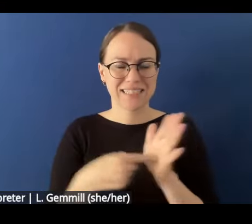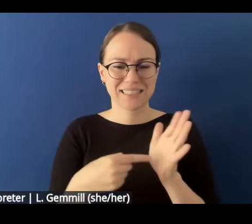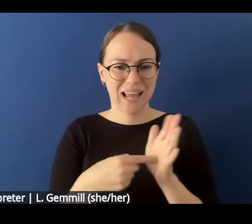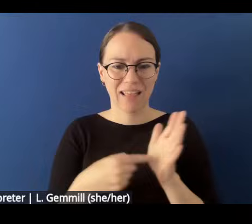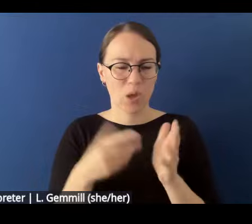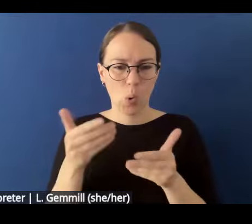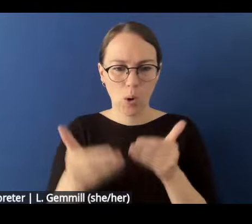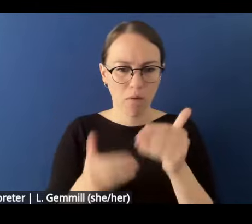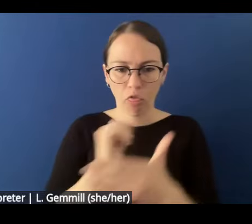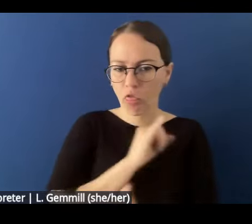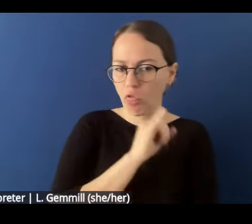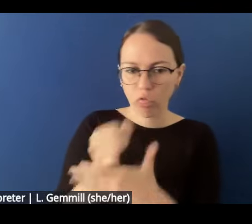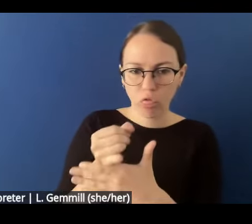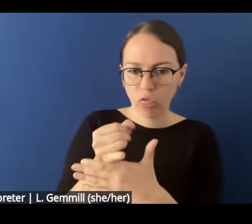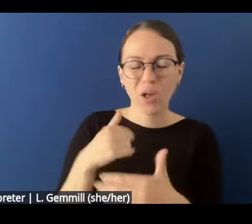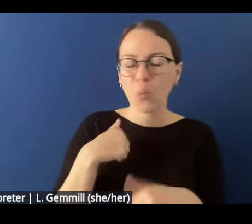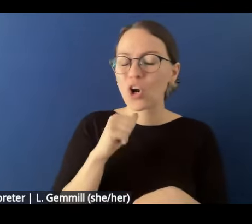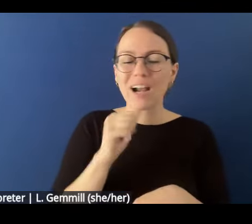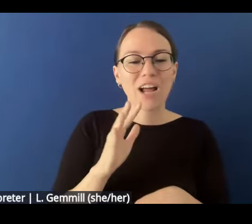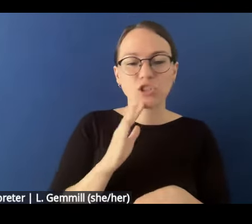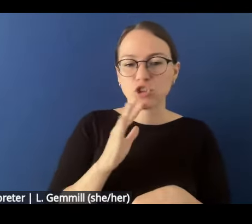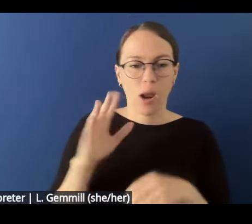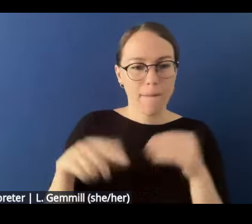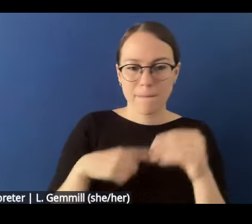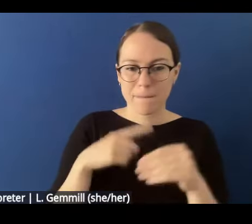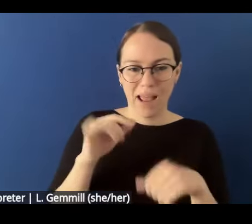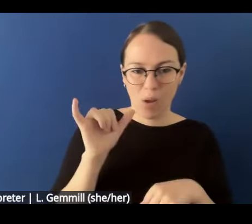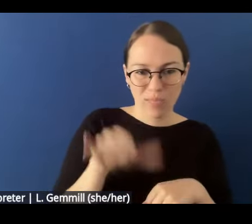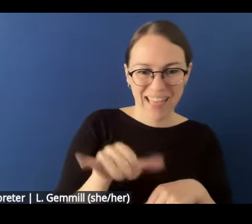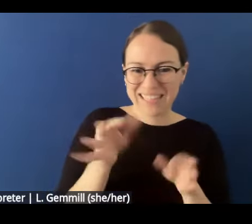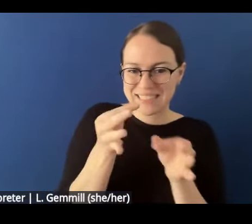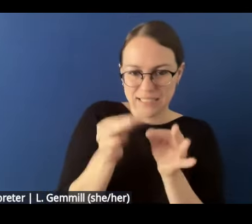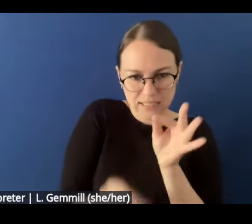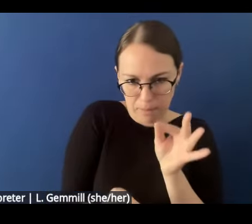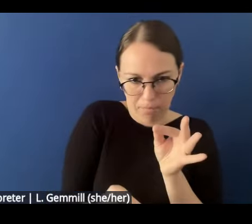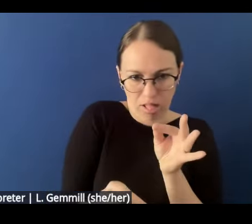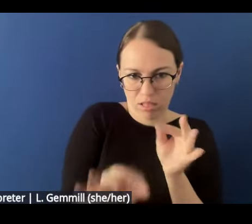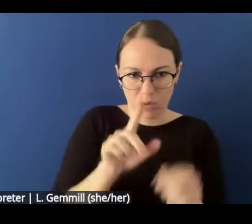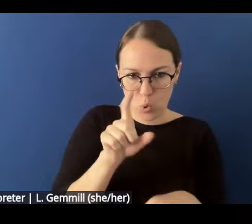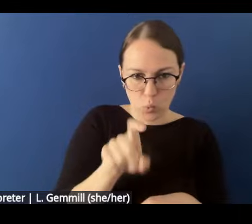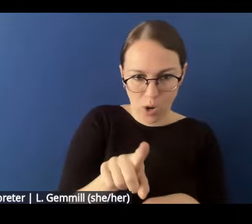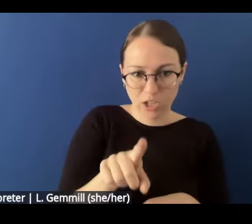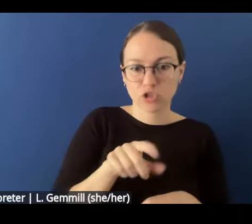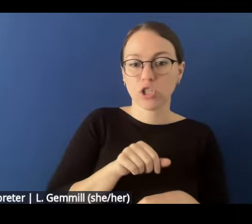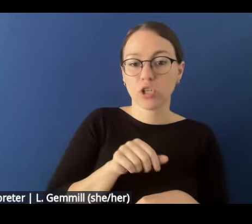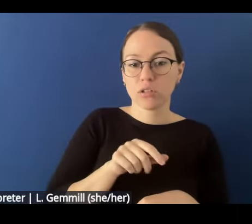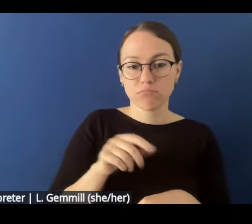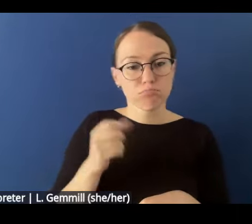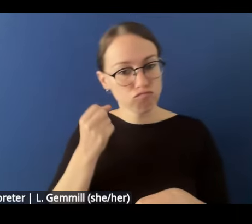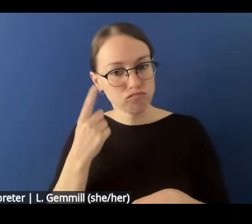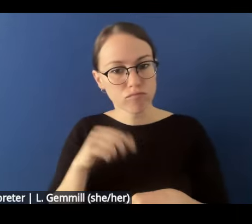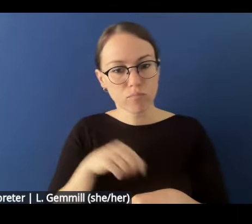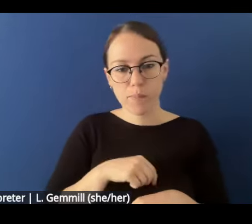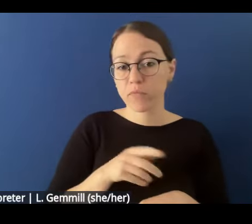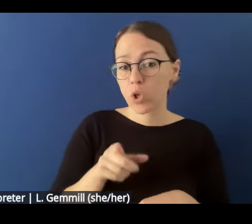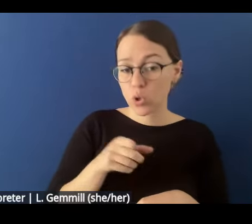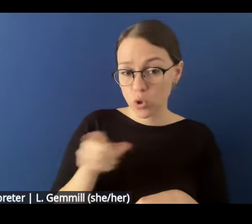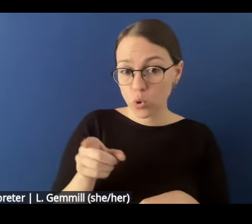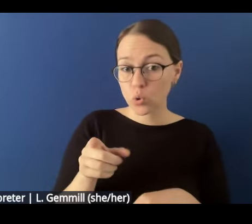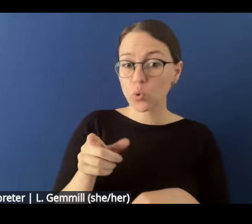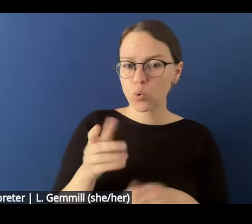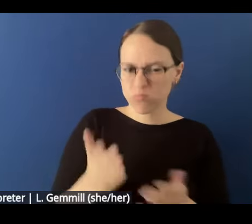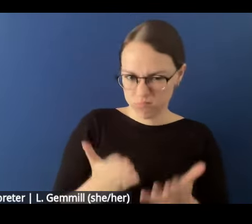for the form of a We're petition. not going down that road. This is a really Okay. simple one. I'm asking you a question. Yeah. You raised an issue about a petition that is in